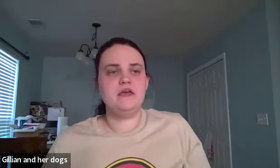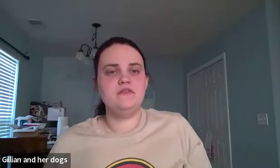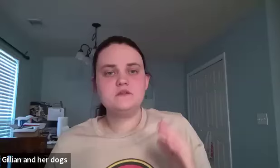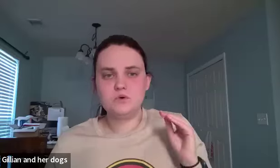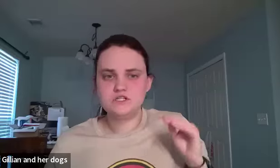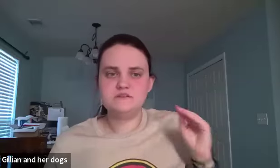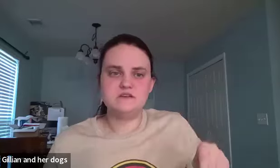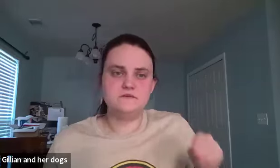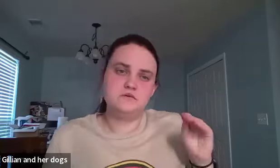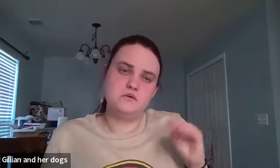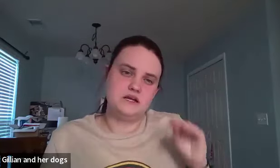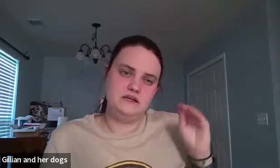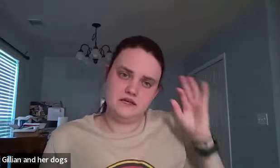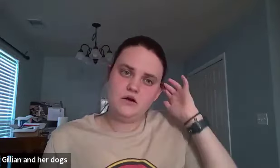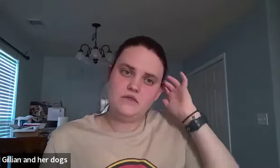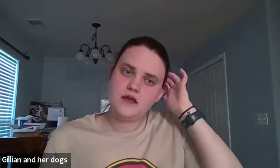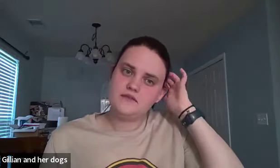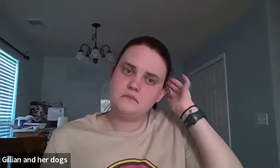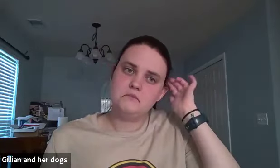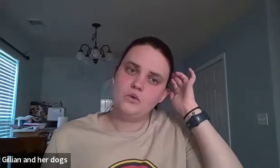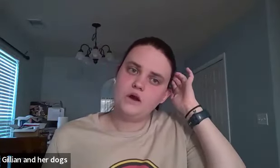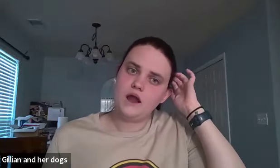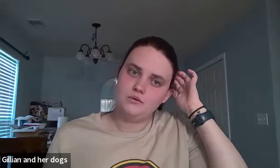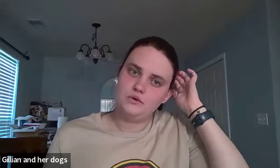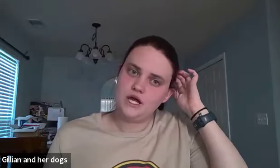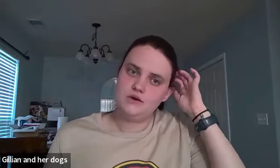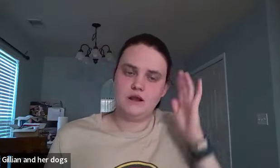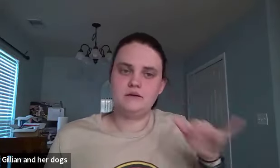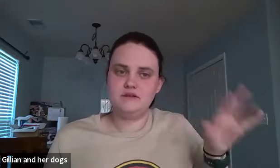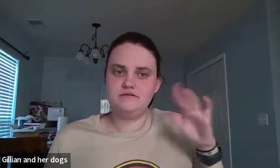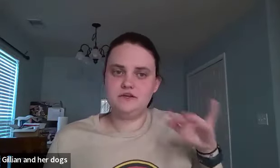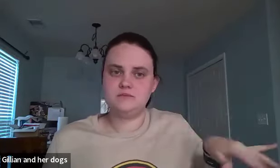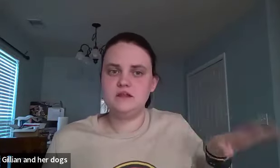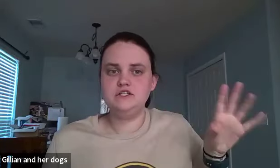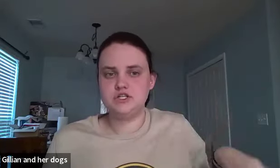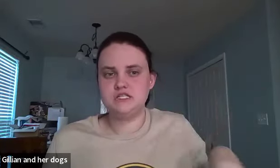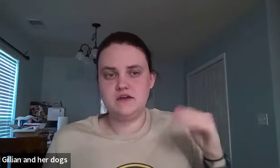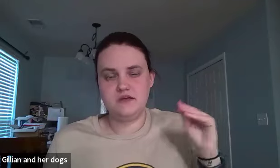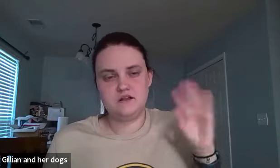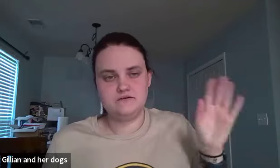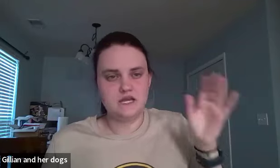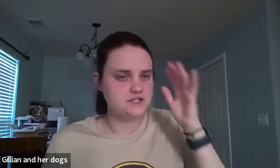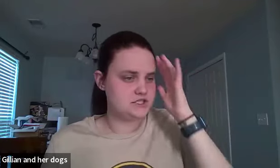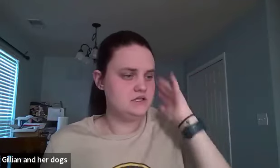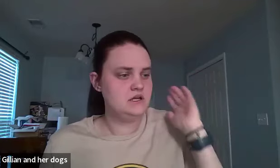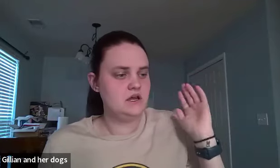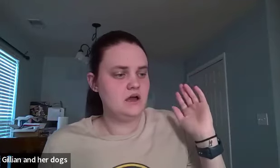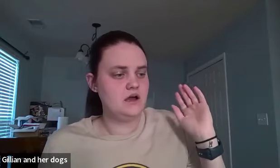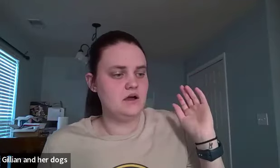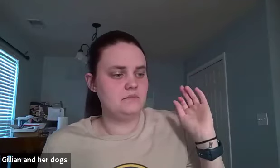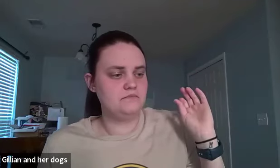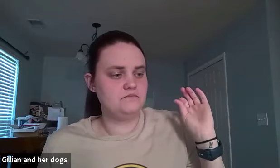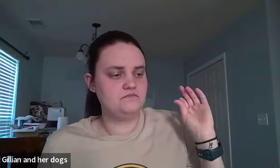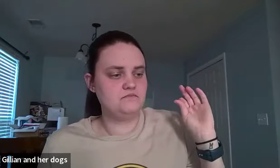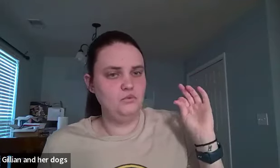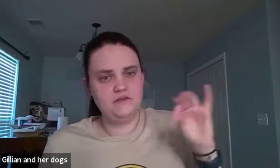And then the more specific you want to get on that, the more I would recommend fingerspelling just to add that clarification,